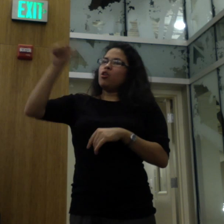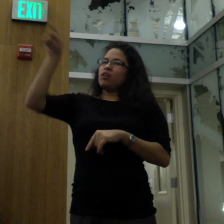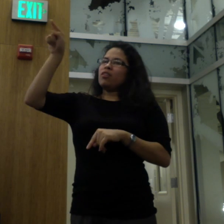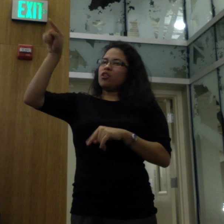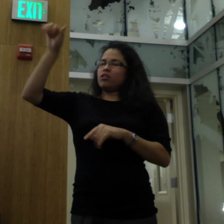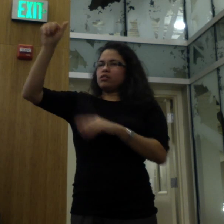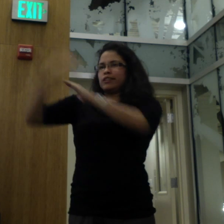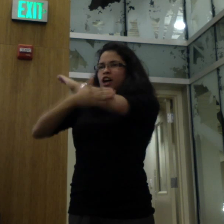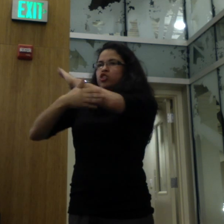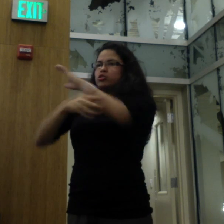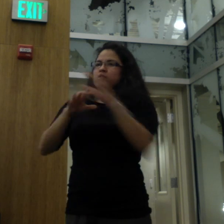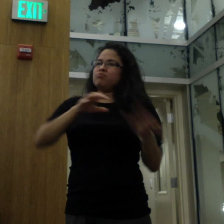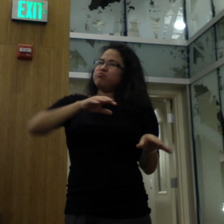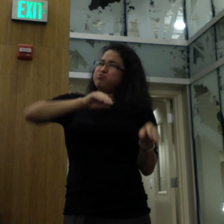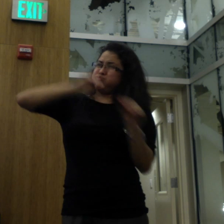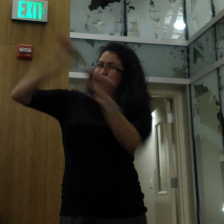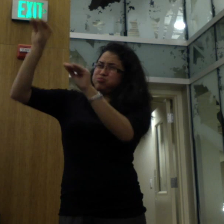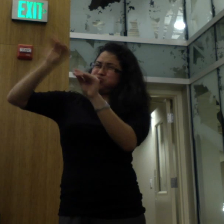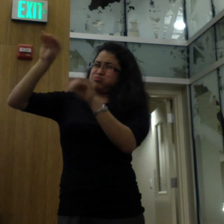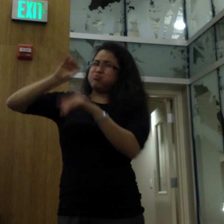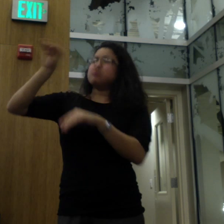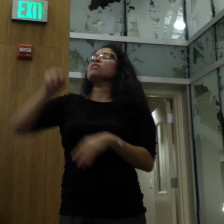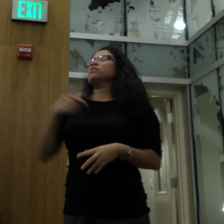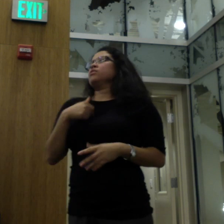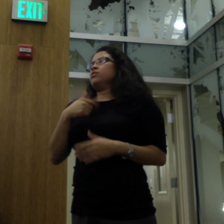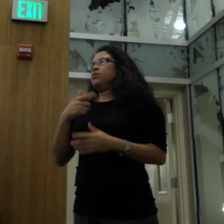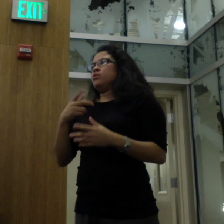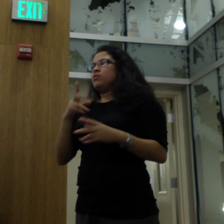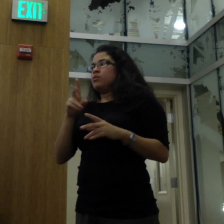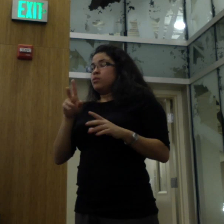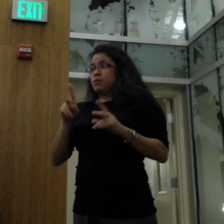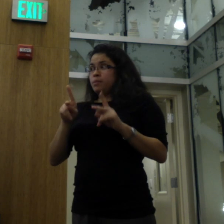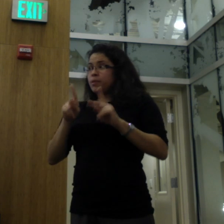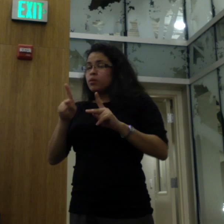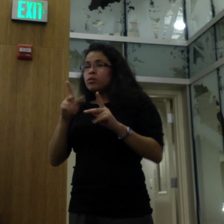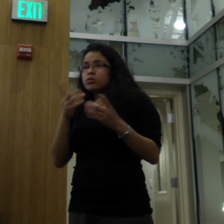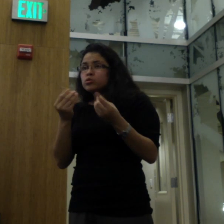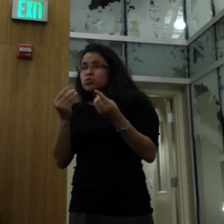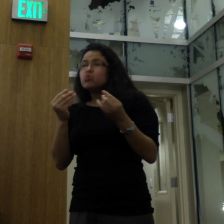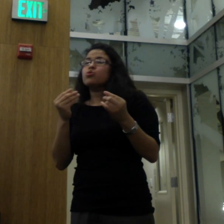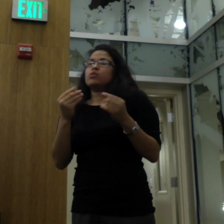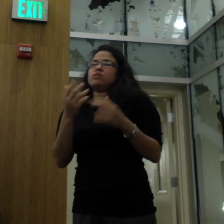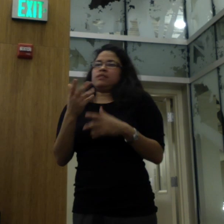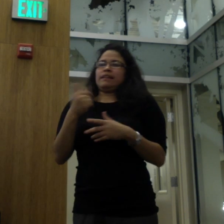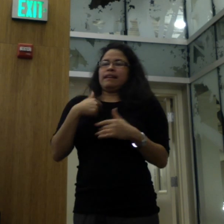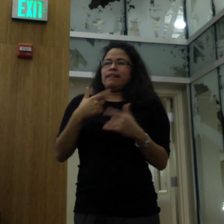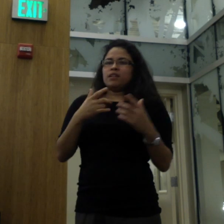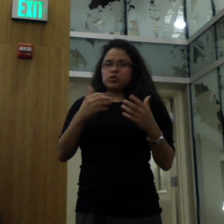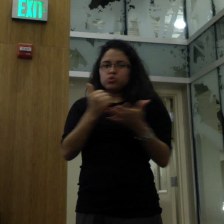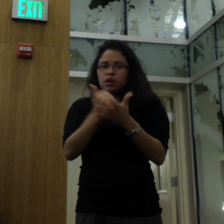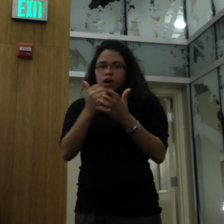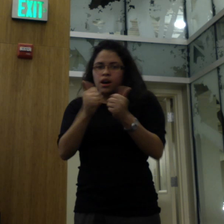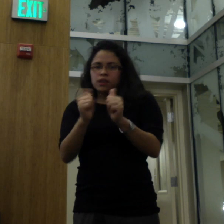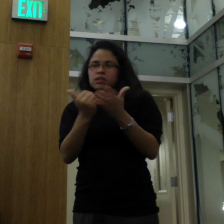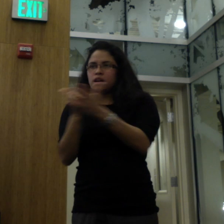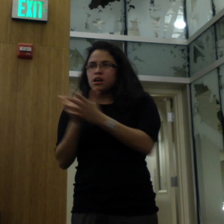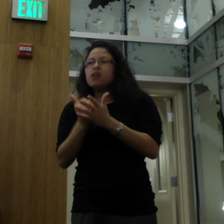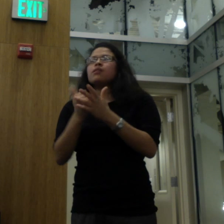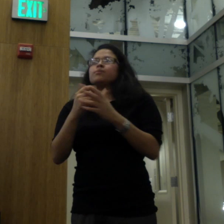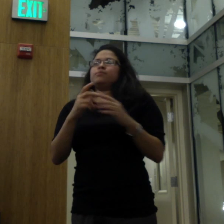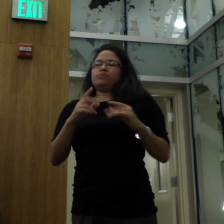for. There was a real strong sense of camaraderie and community back in that time frame, and there